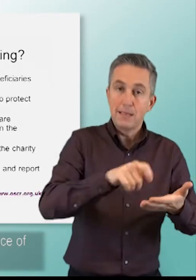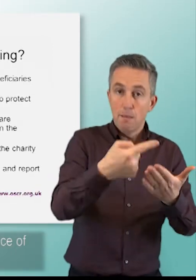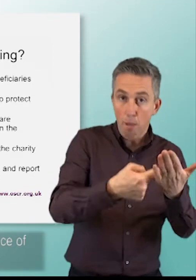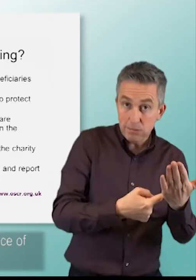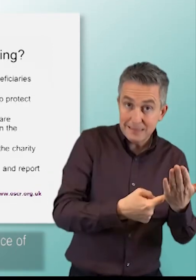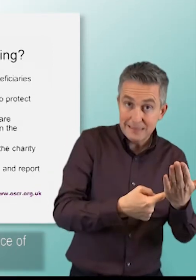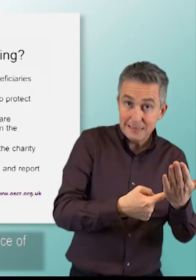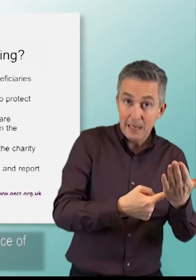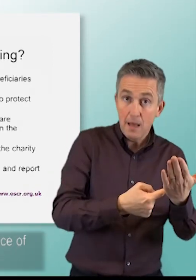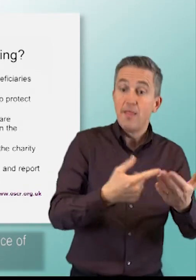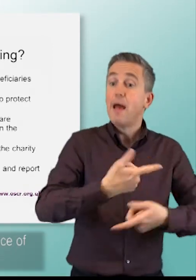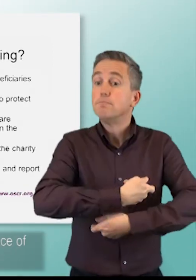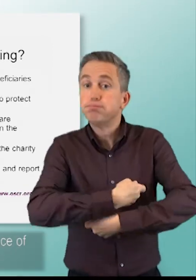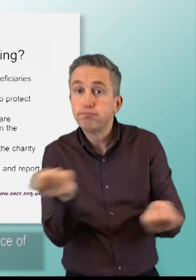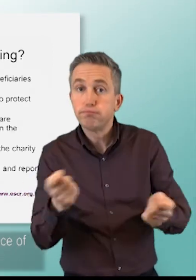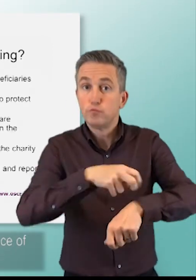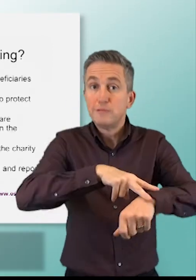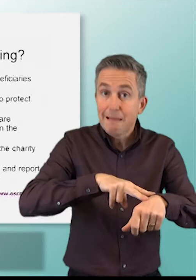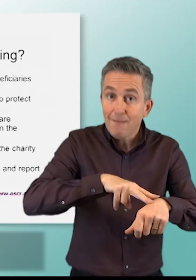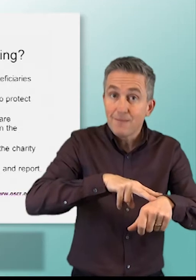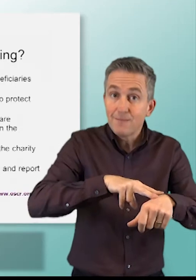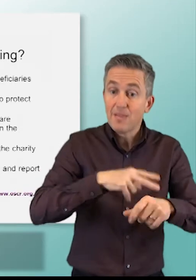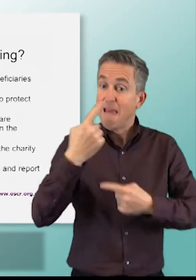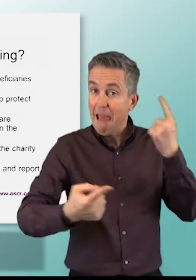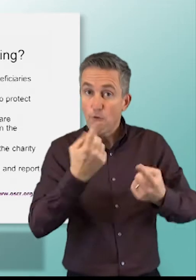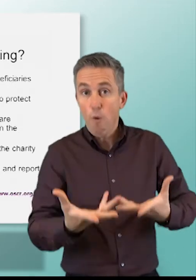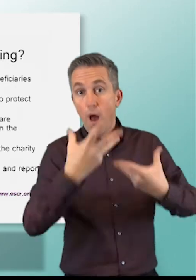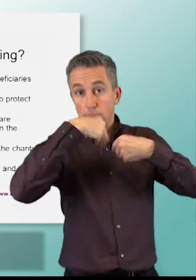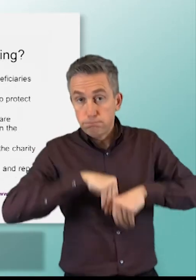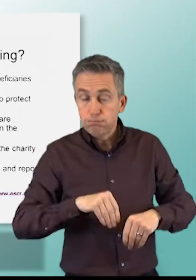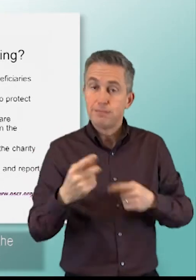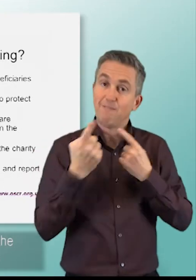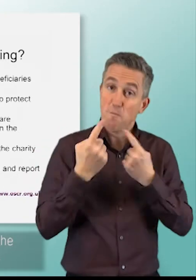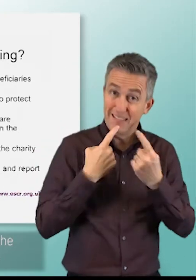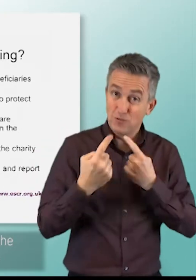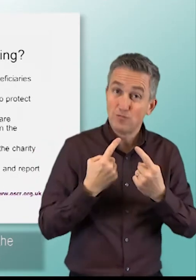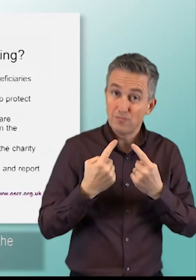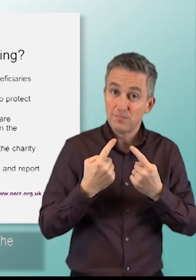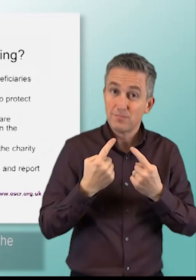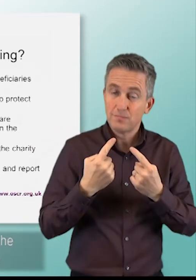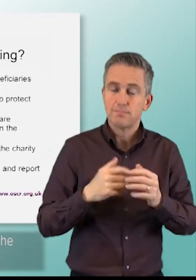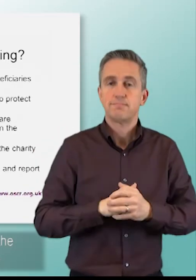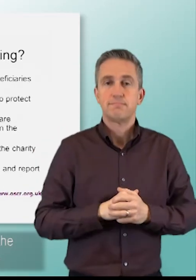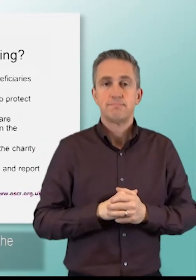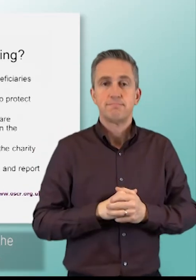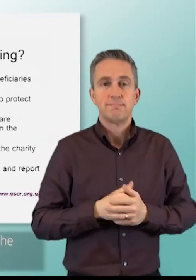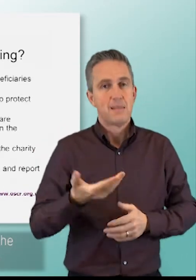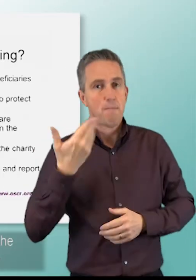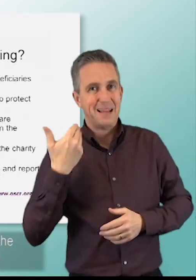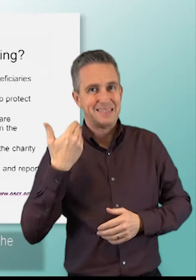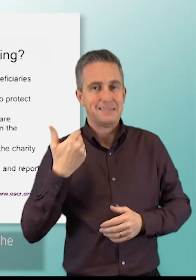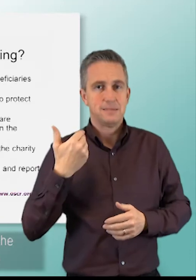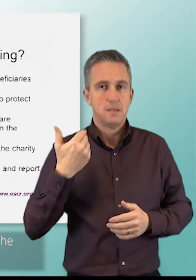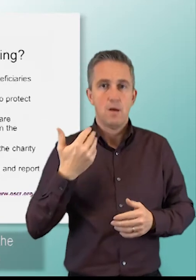experience of this, is actually making sure it's embedded in your organisation and then it's fit for purpose. there was quite a lot of, one might